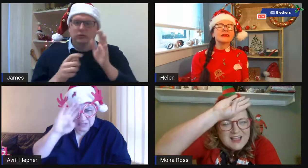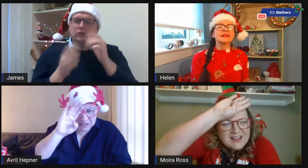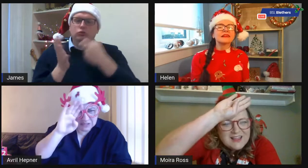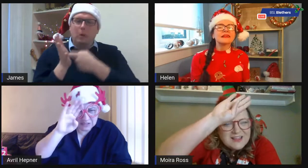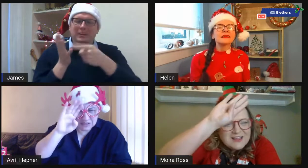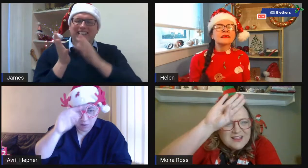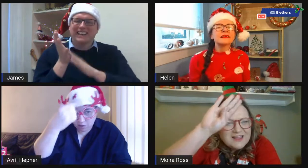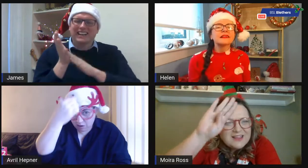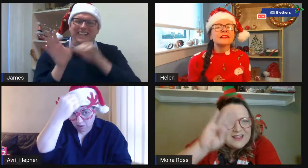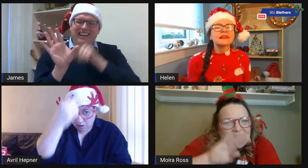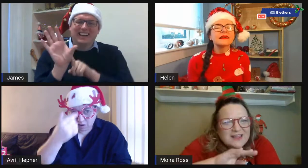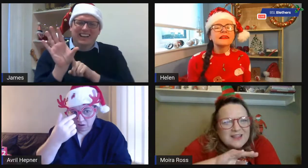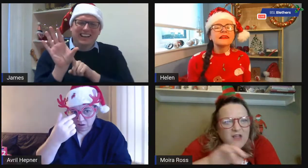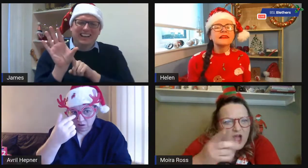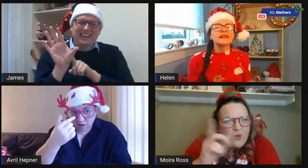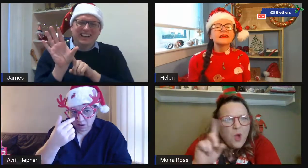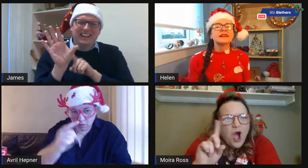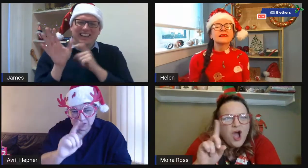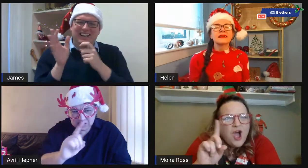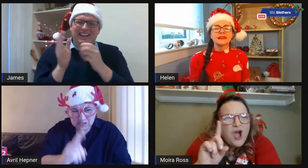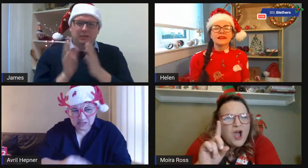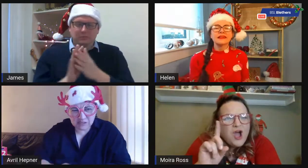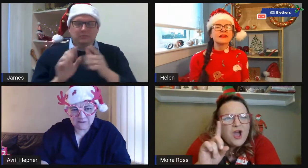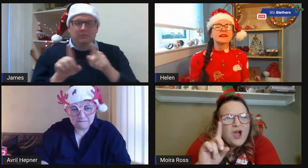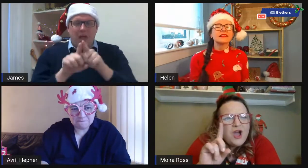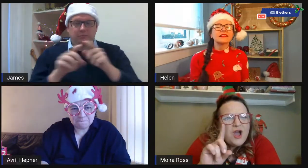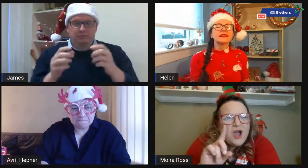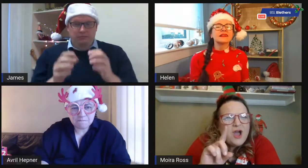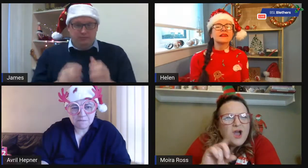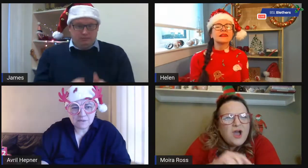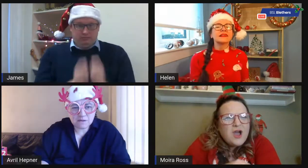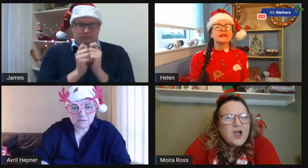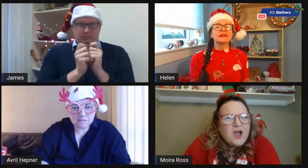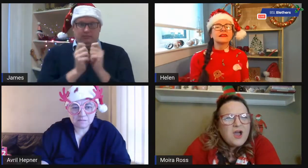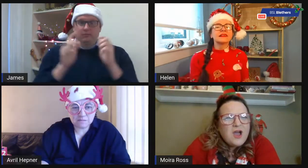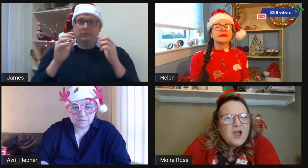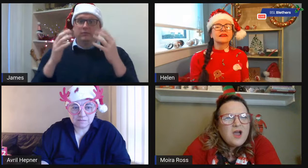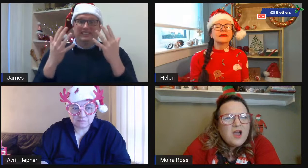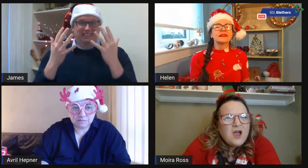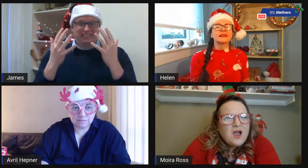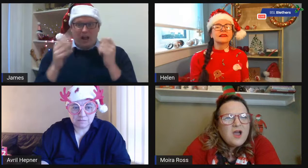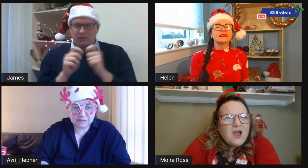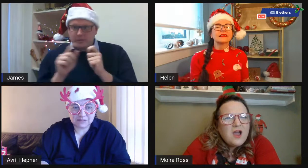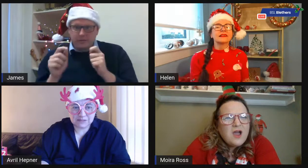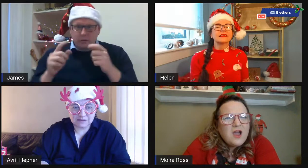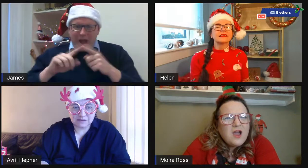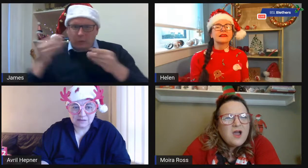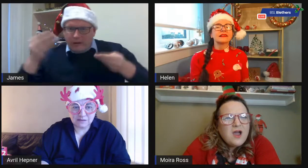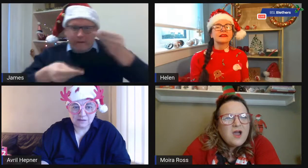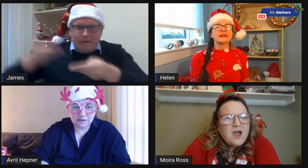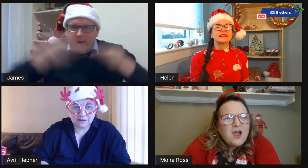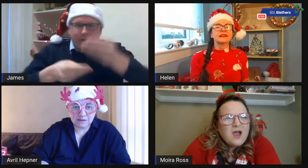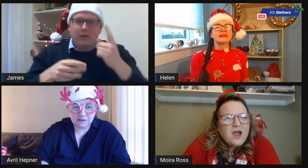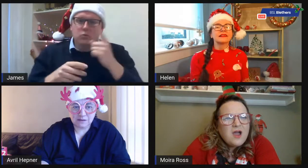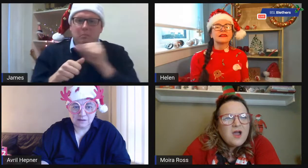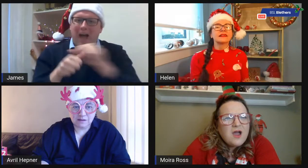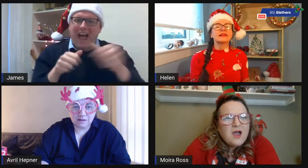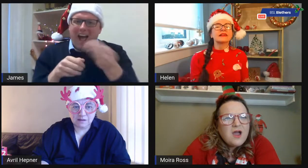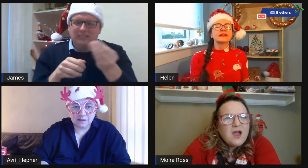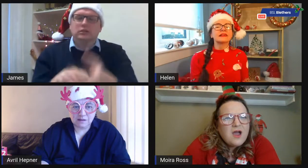What's that? What's that? What's that? What is this? Oh, right. What it is that you